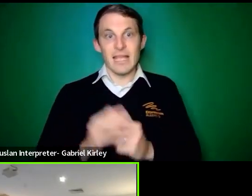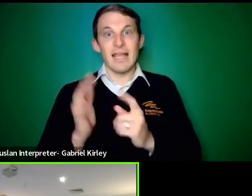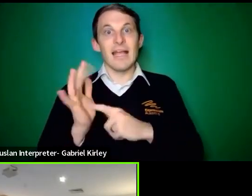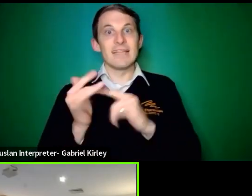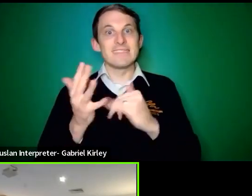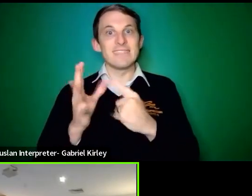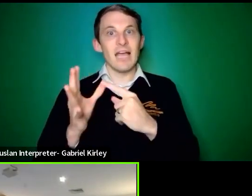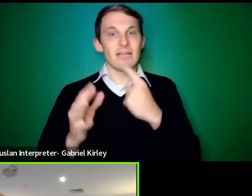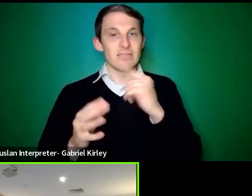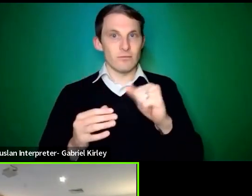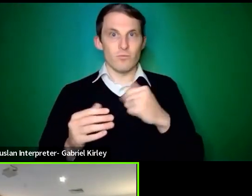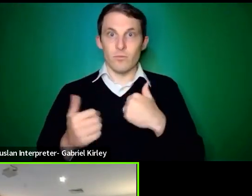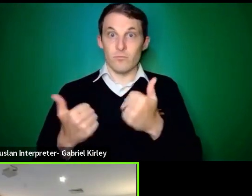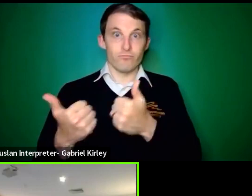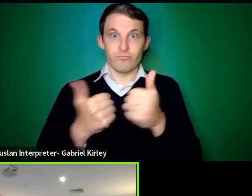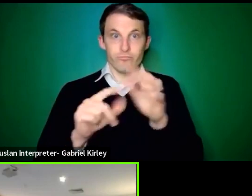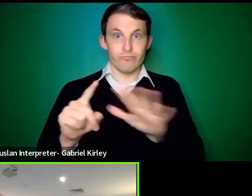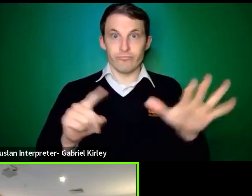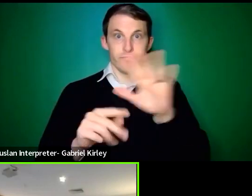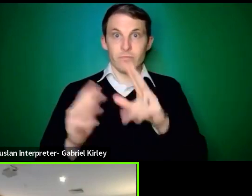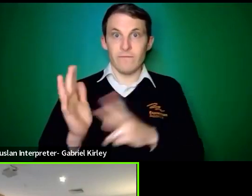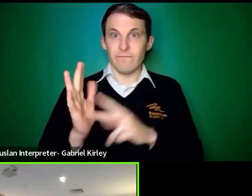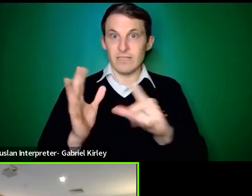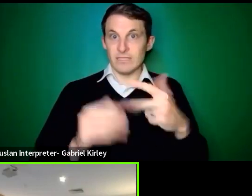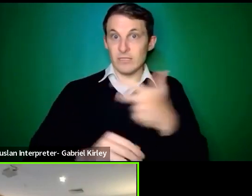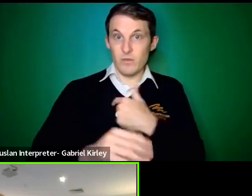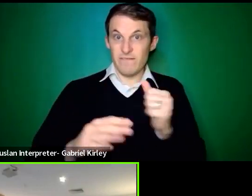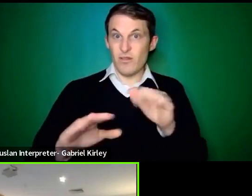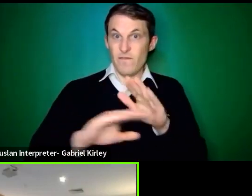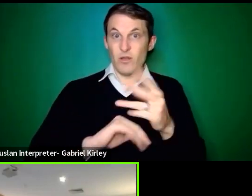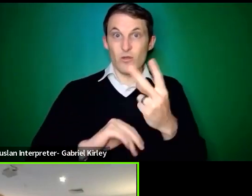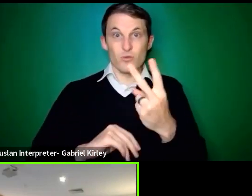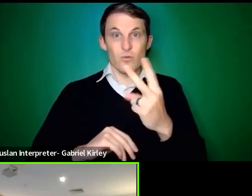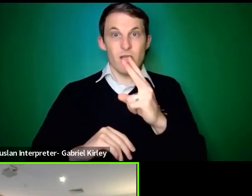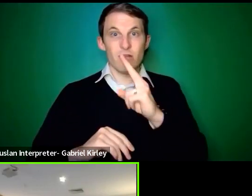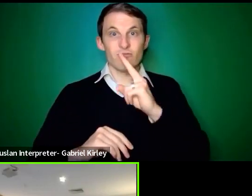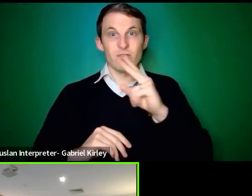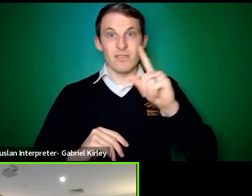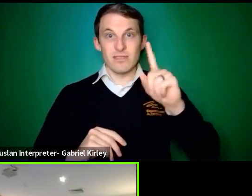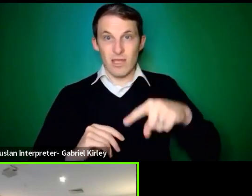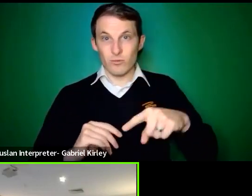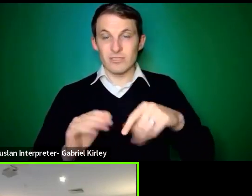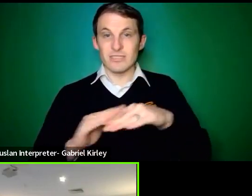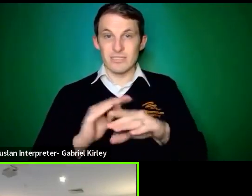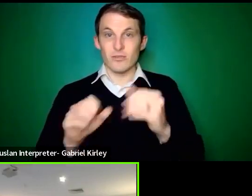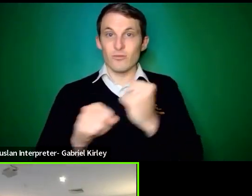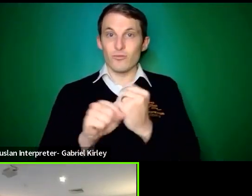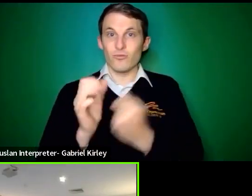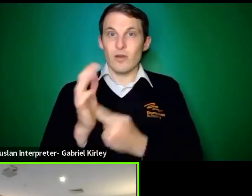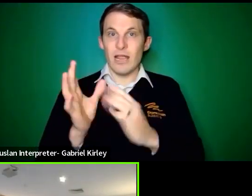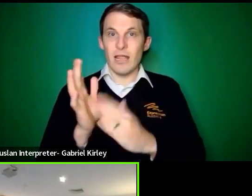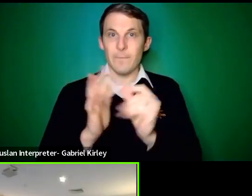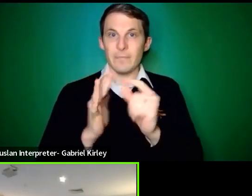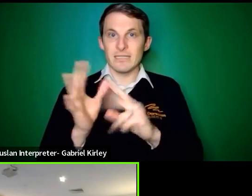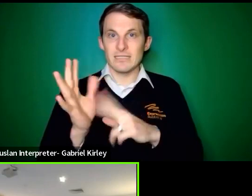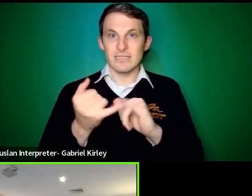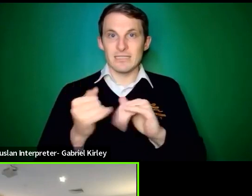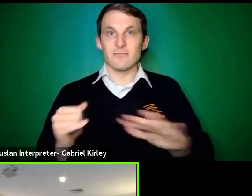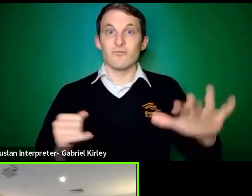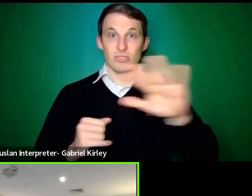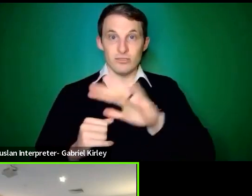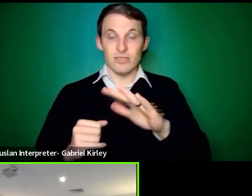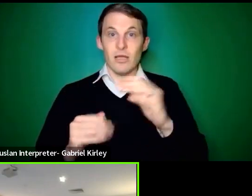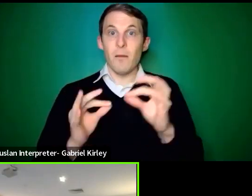across the whole region for vaccinations. We've actually vaccinated over 200,000 across the Grampians region. And the booster